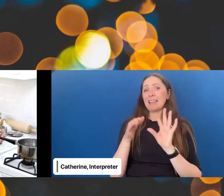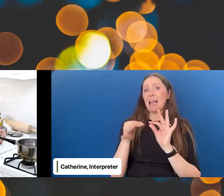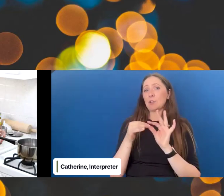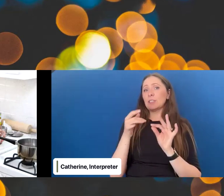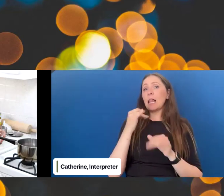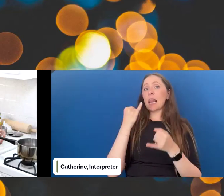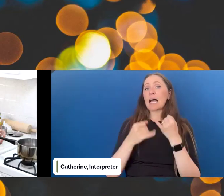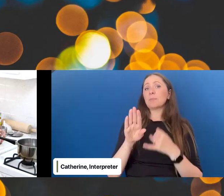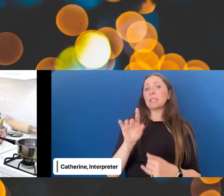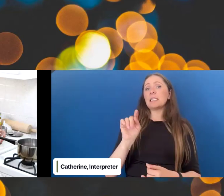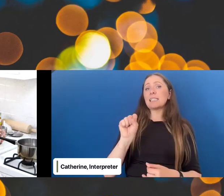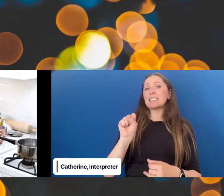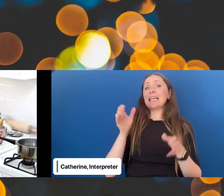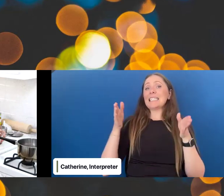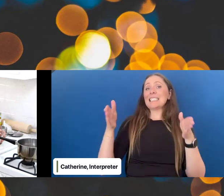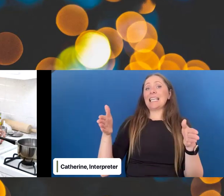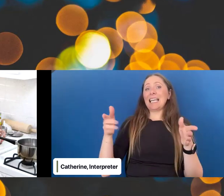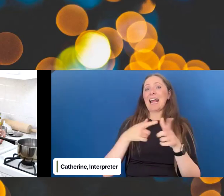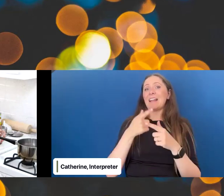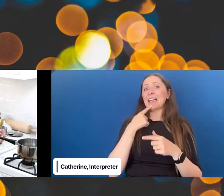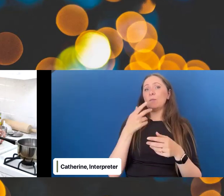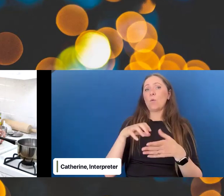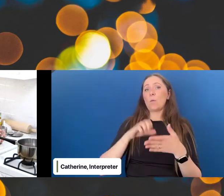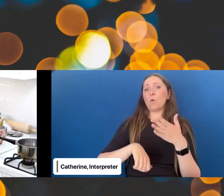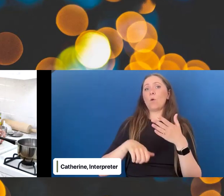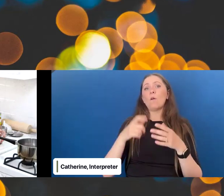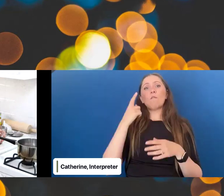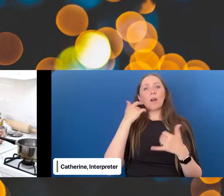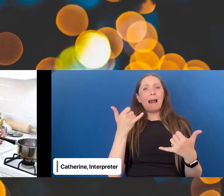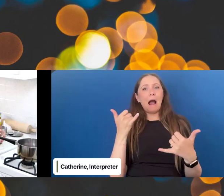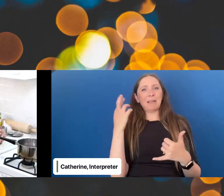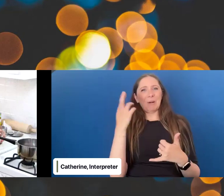for now. And then I removed the for now because I realized it was the last one I had.